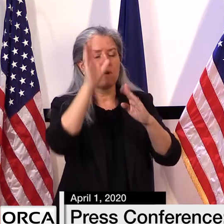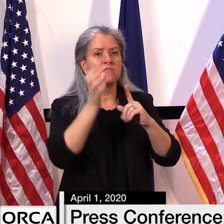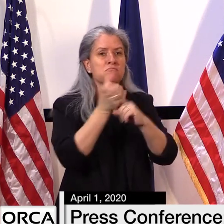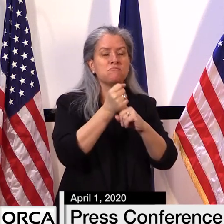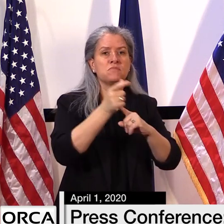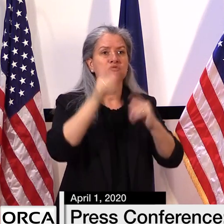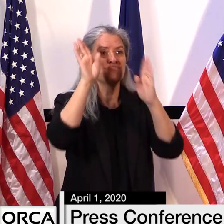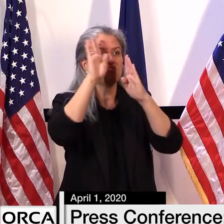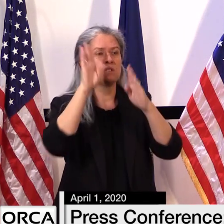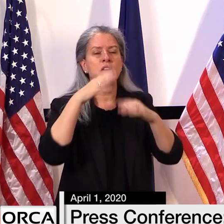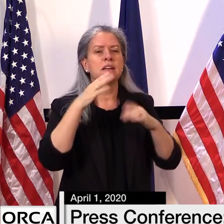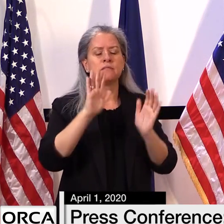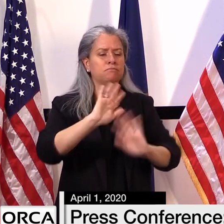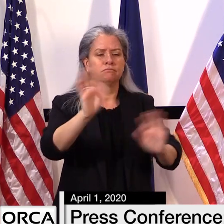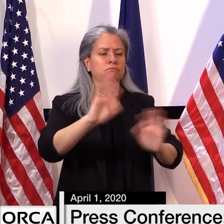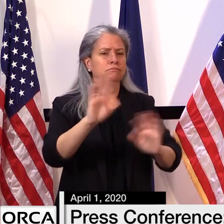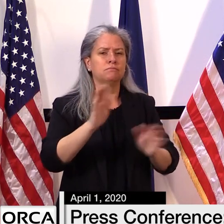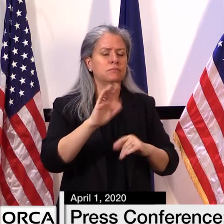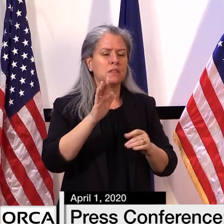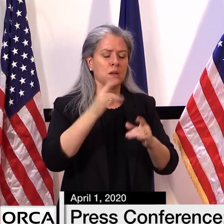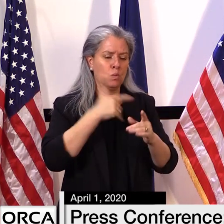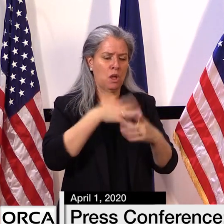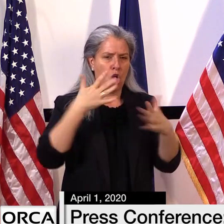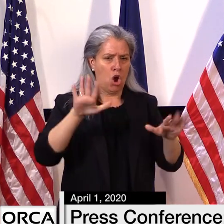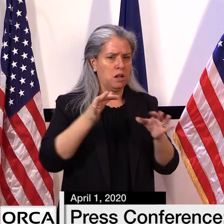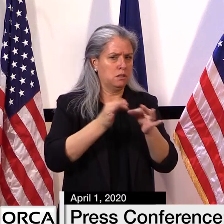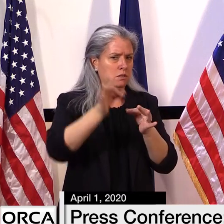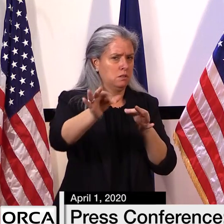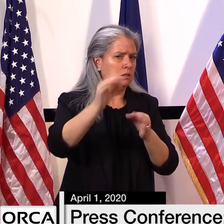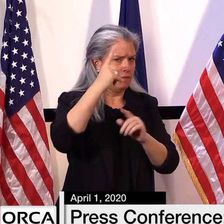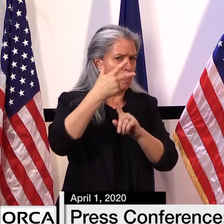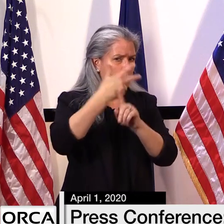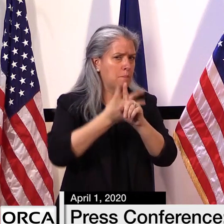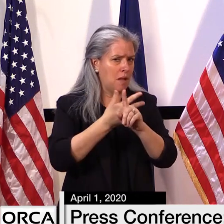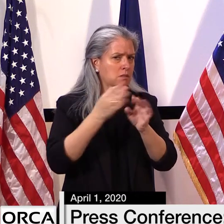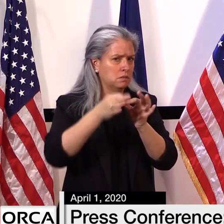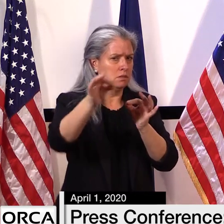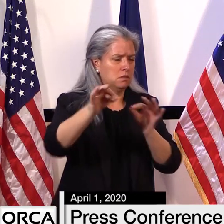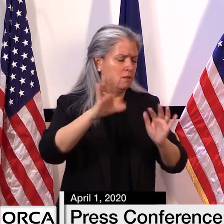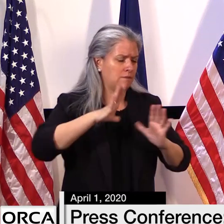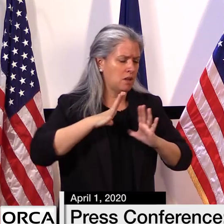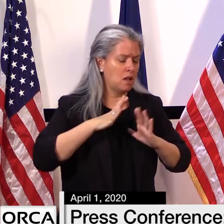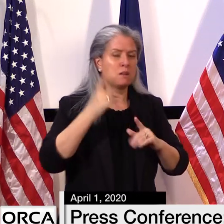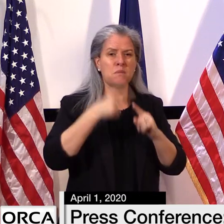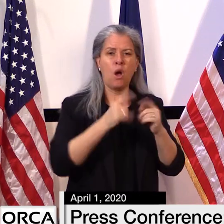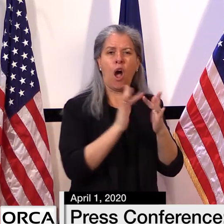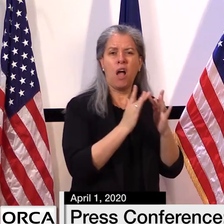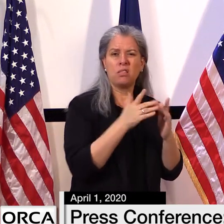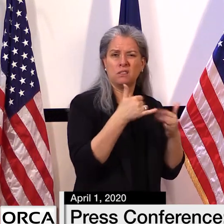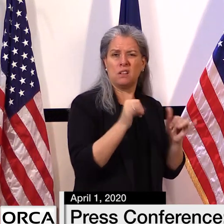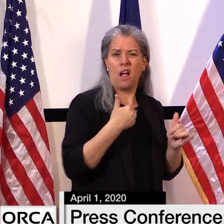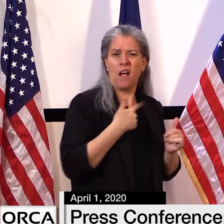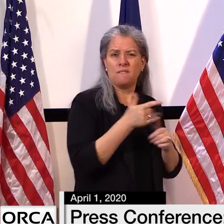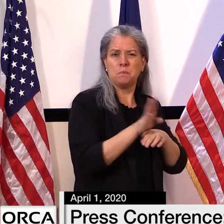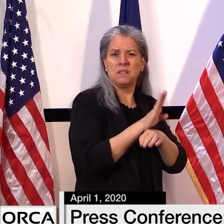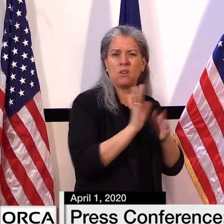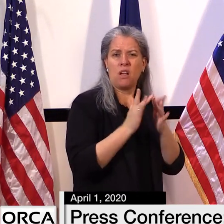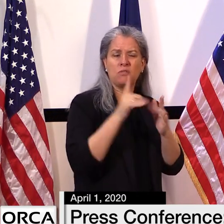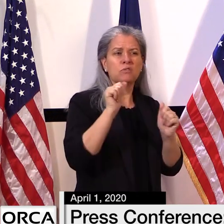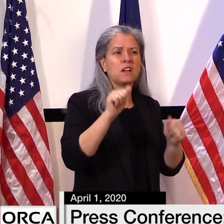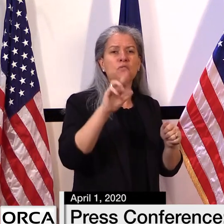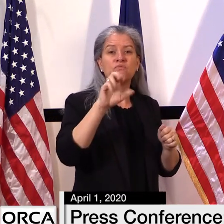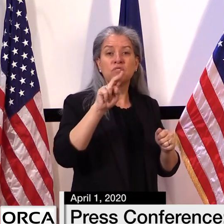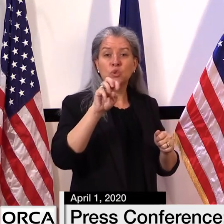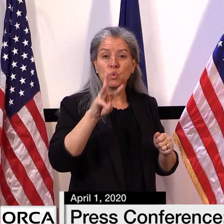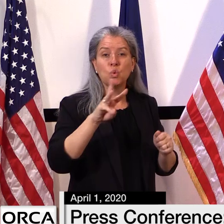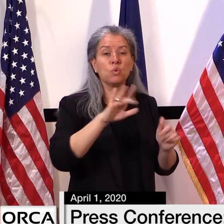that, that's been taken care of. And we still do business online. And so you can continue to register if